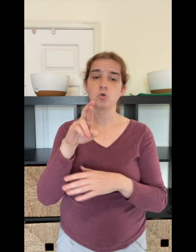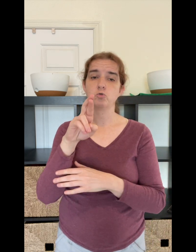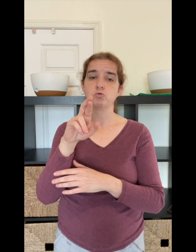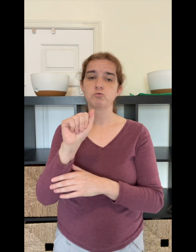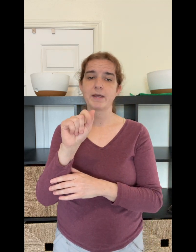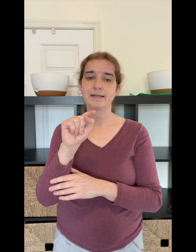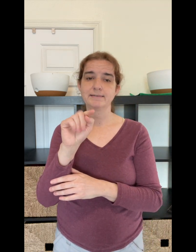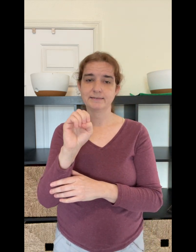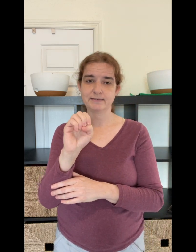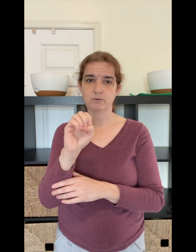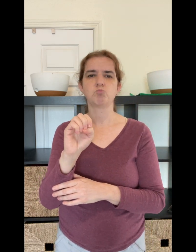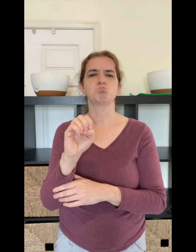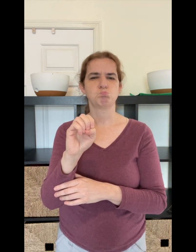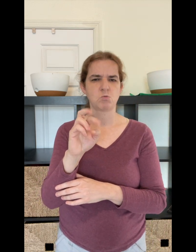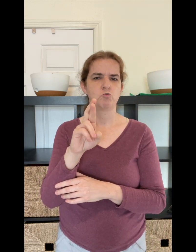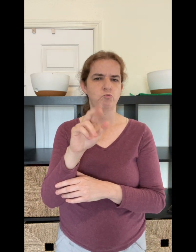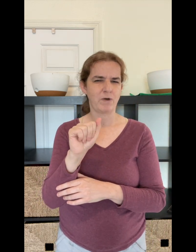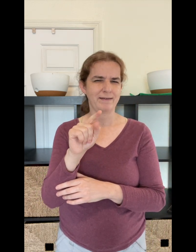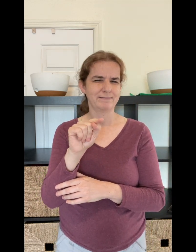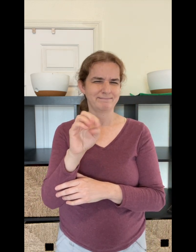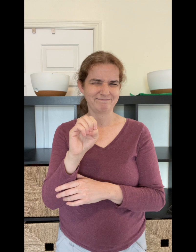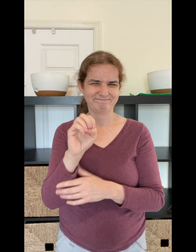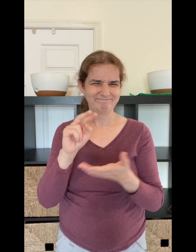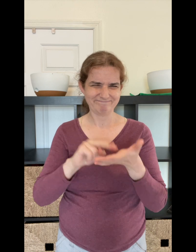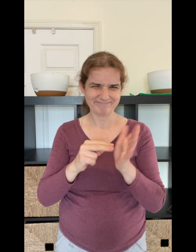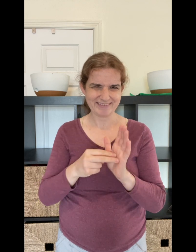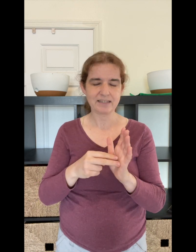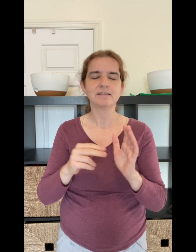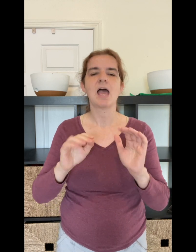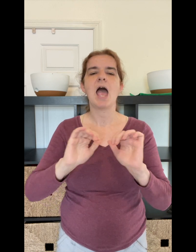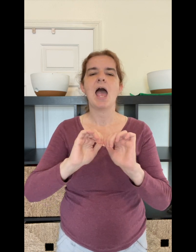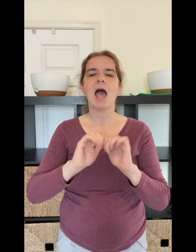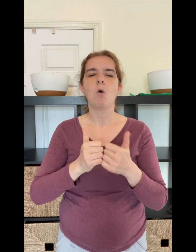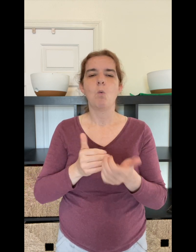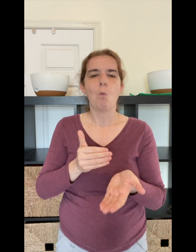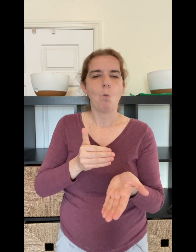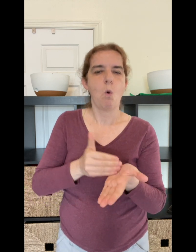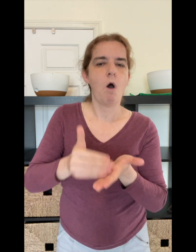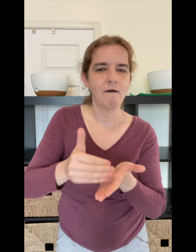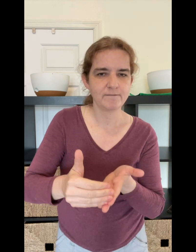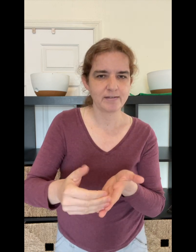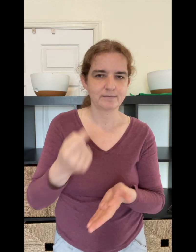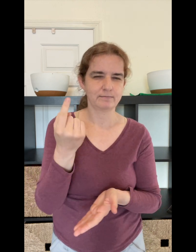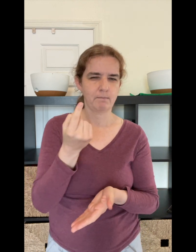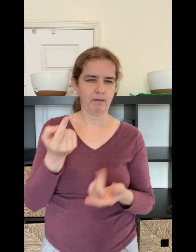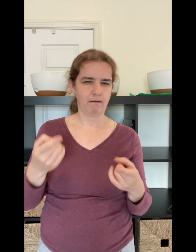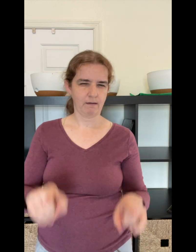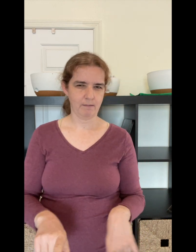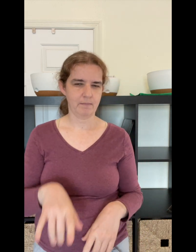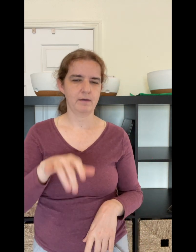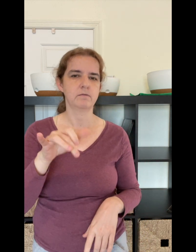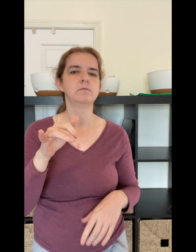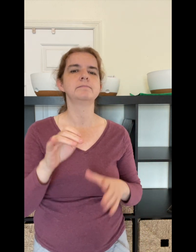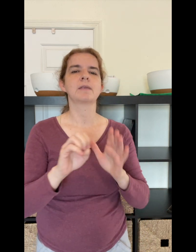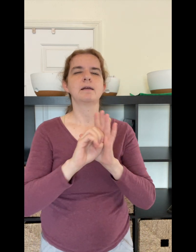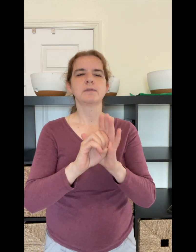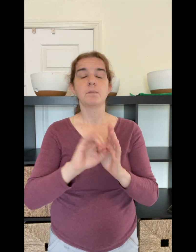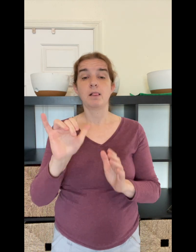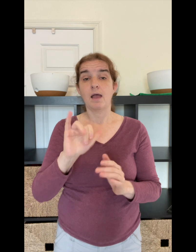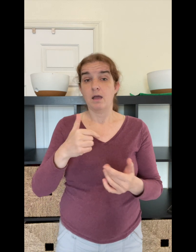Okay, next word is rate. Rate. What does that mean? How often does something happen?